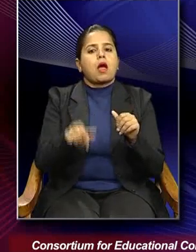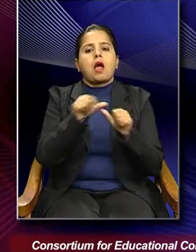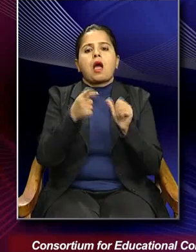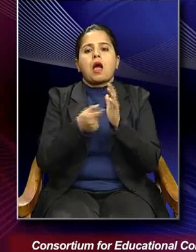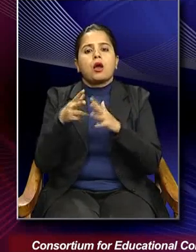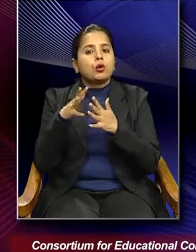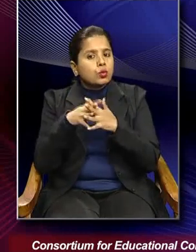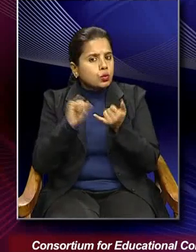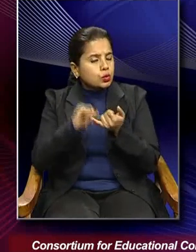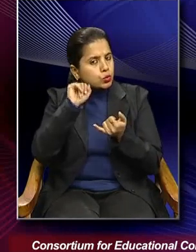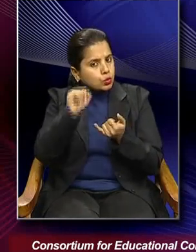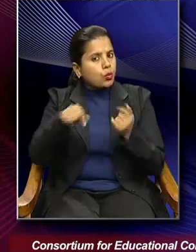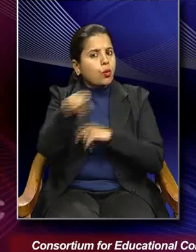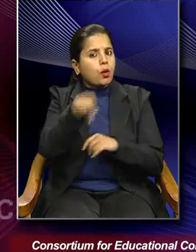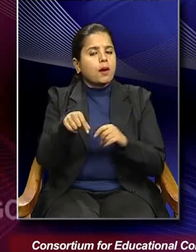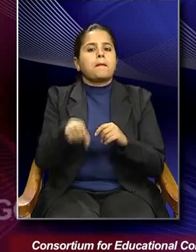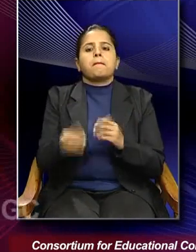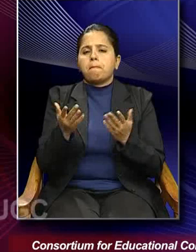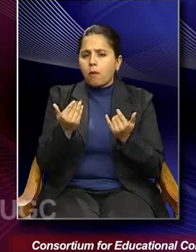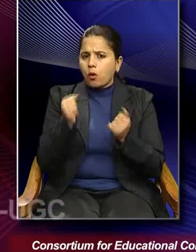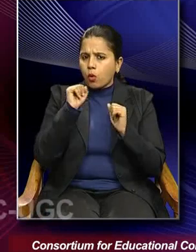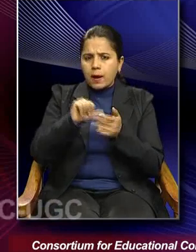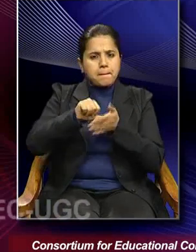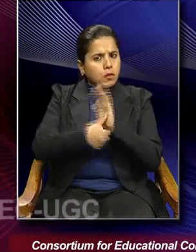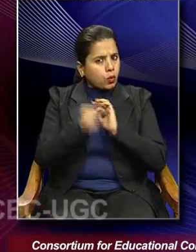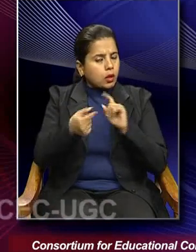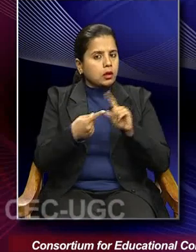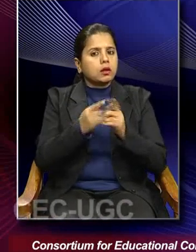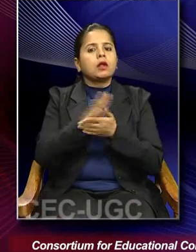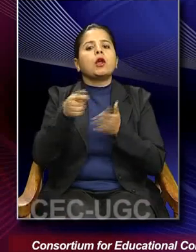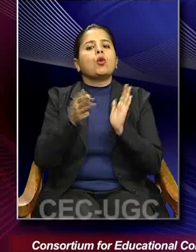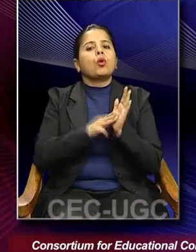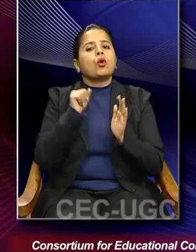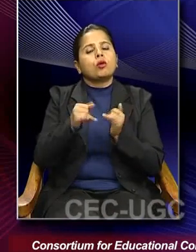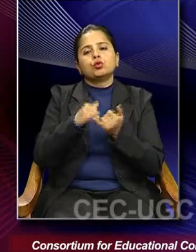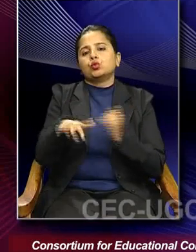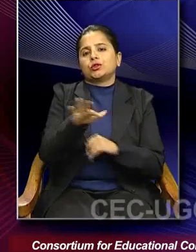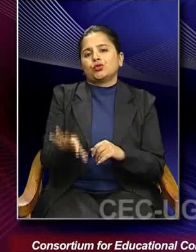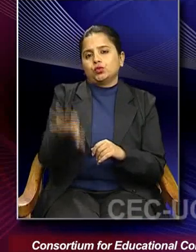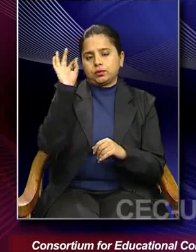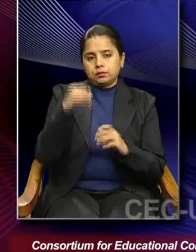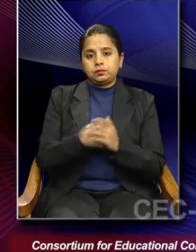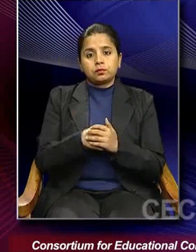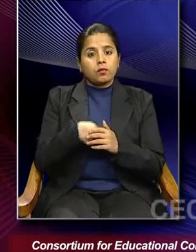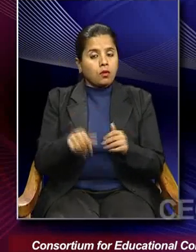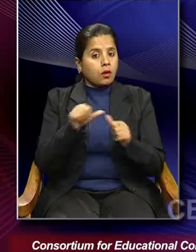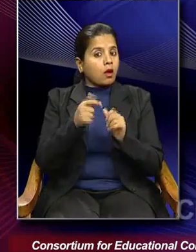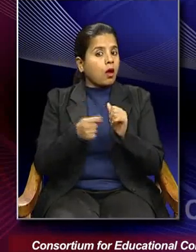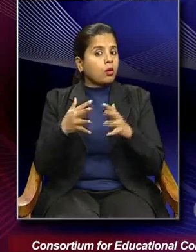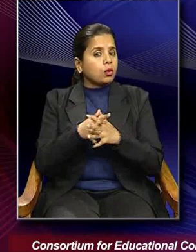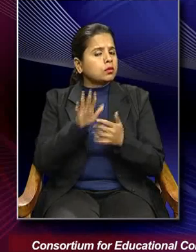impossibility theorem, which emerges from all this problem of making a social choice. Arrow states